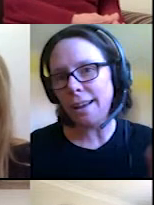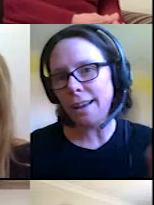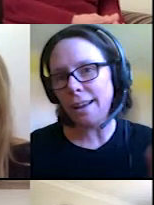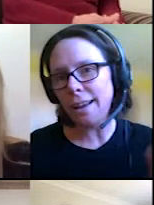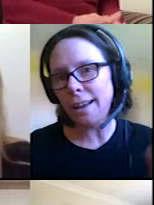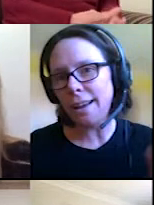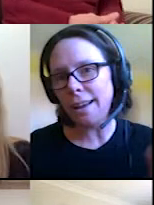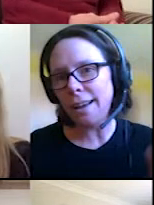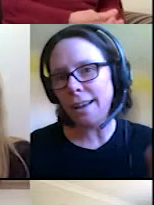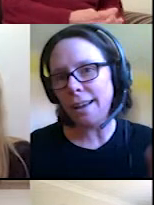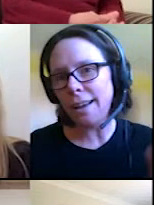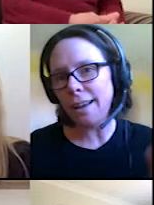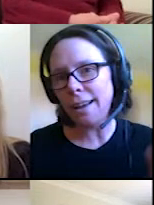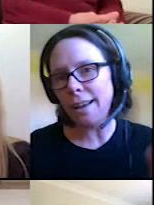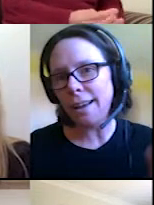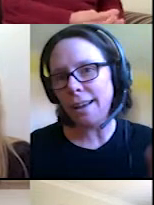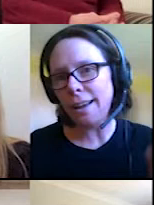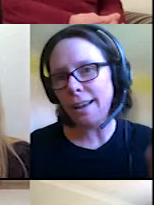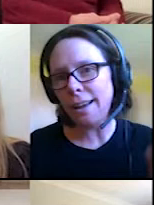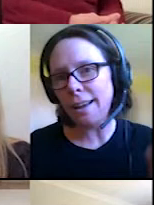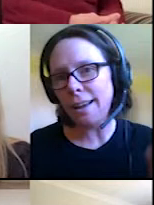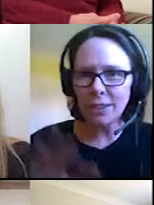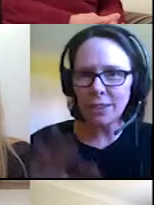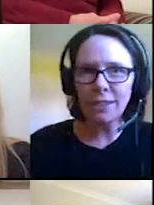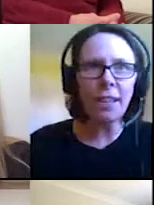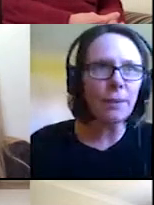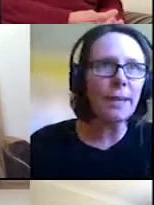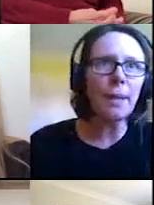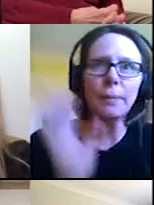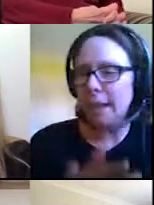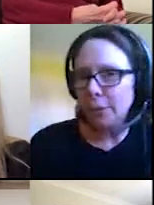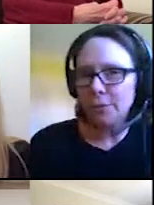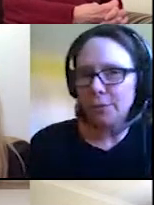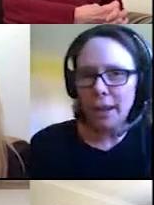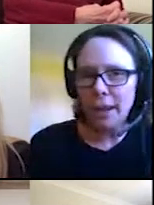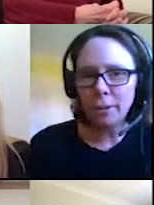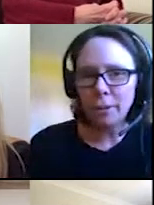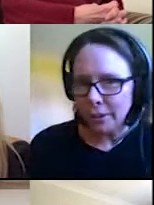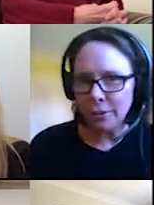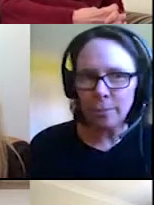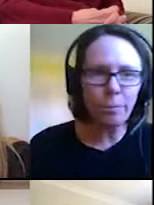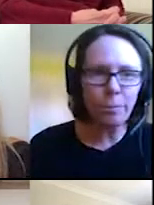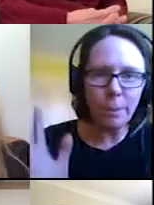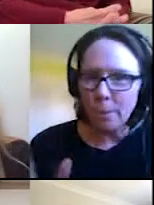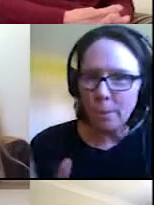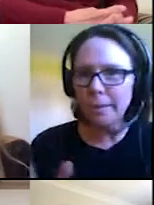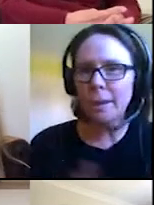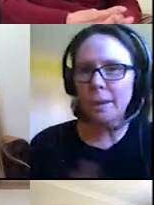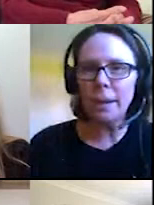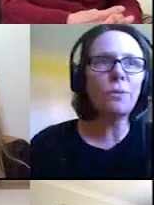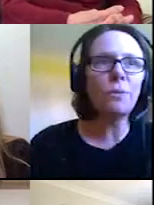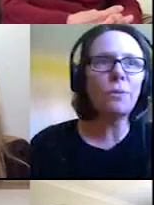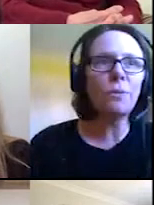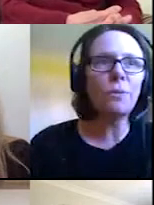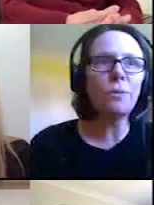you. So I'm hoping while during that discussion, the slide was up, you've had a look through that. I'm not going to go through point by point